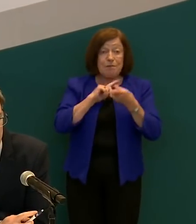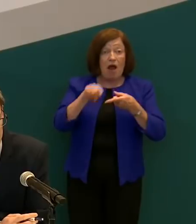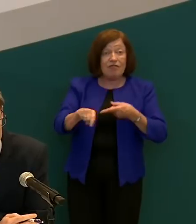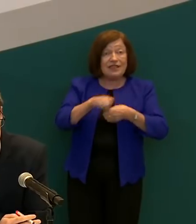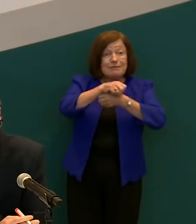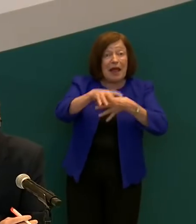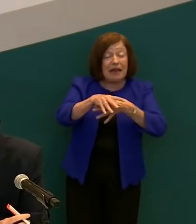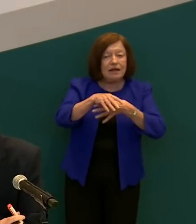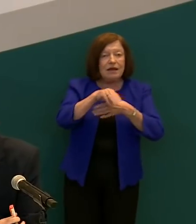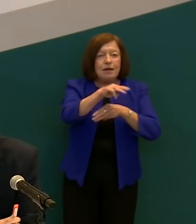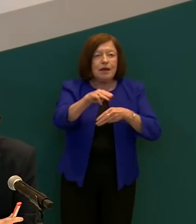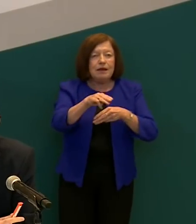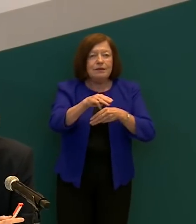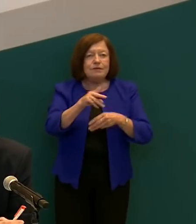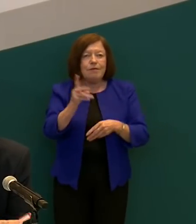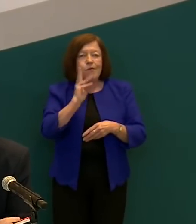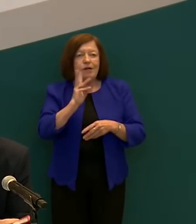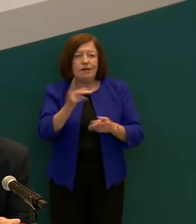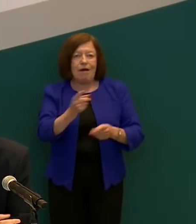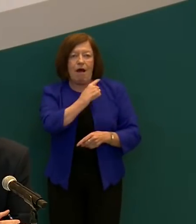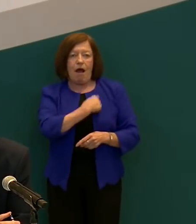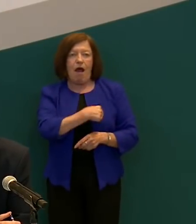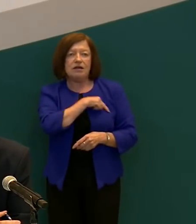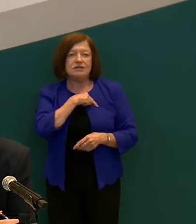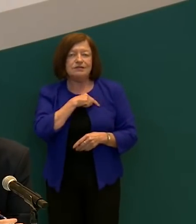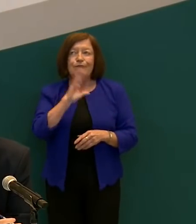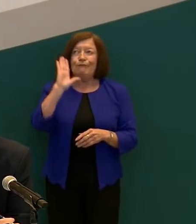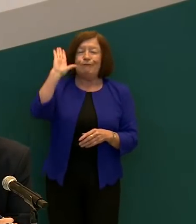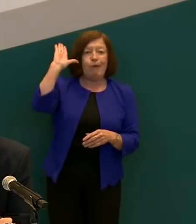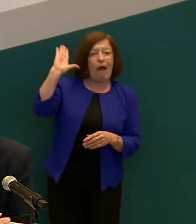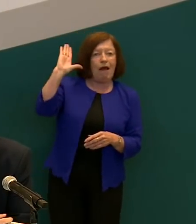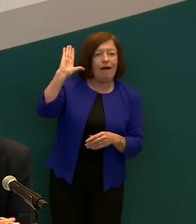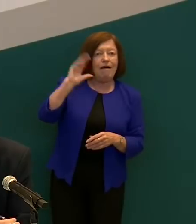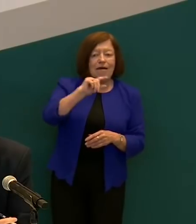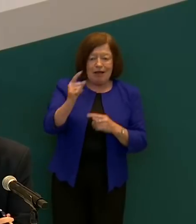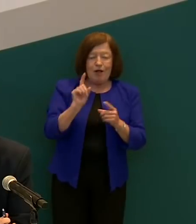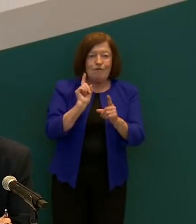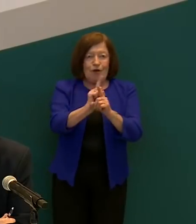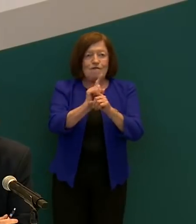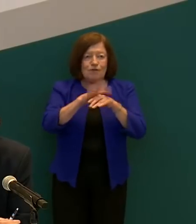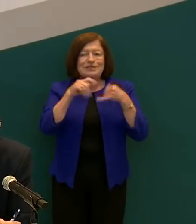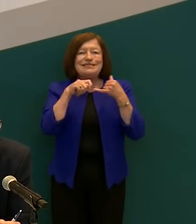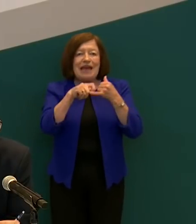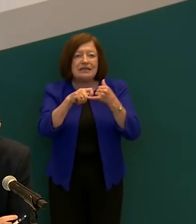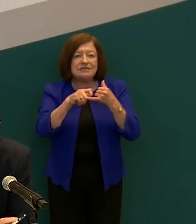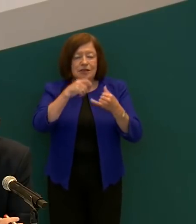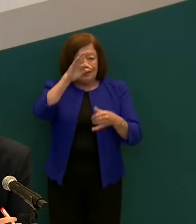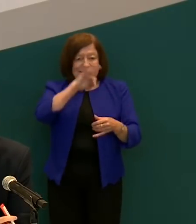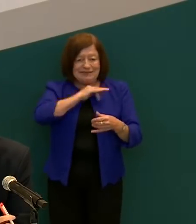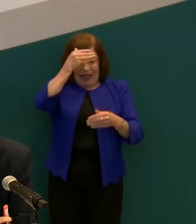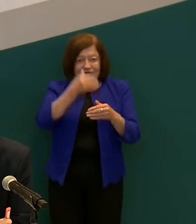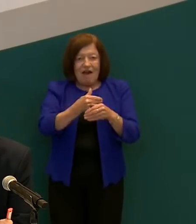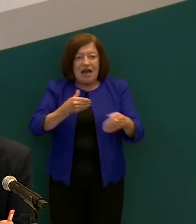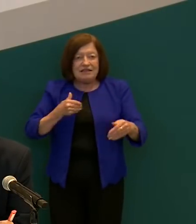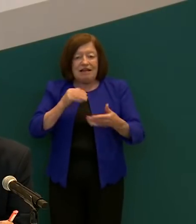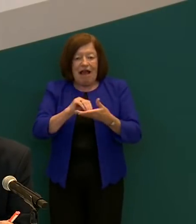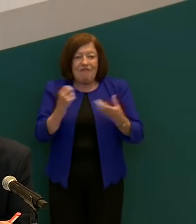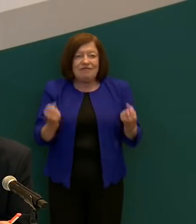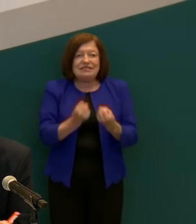people's willingness to be honest, to put their hands up, to come forward for testing, to isolate when they've got